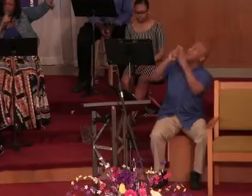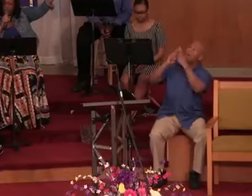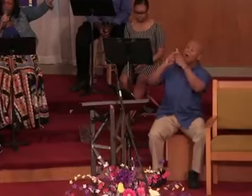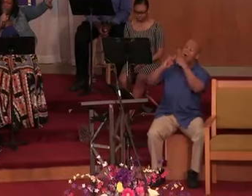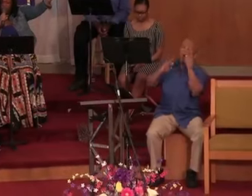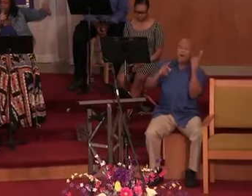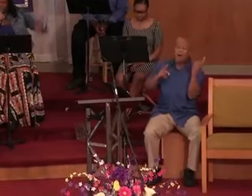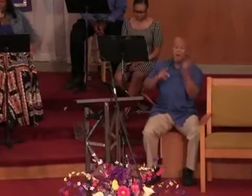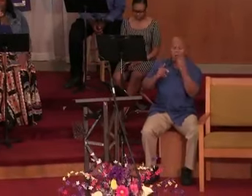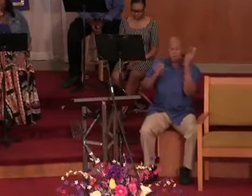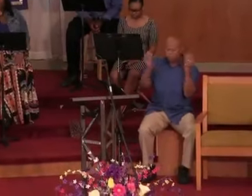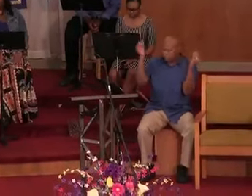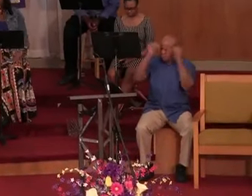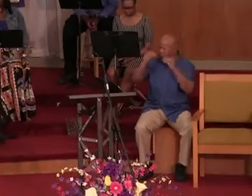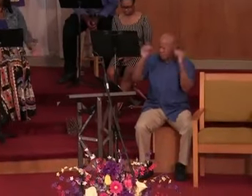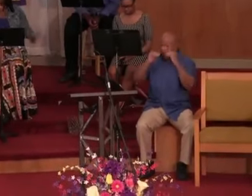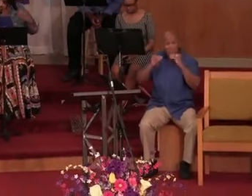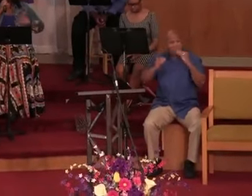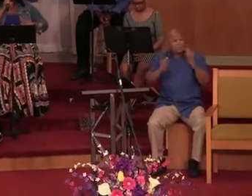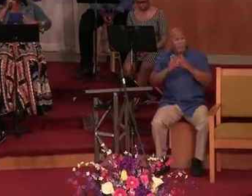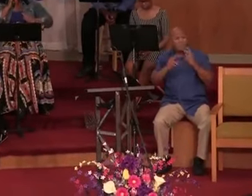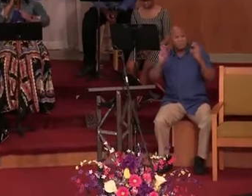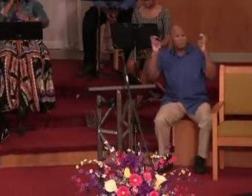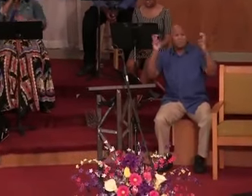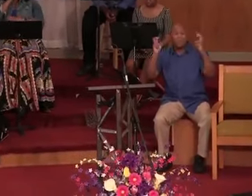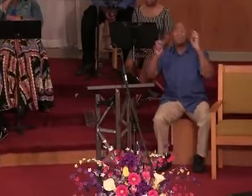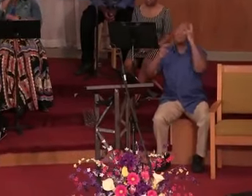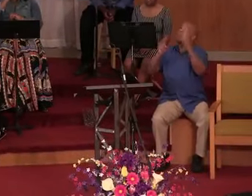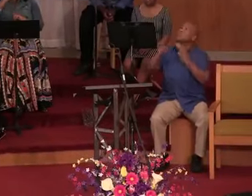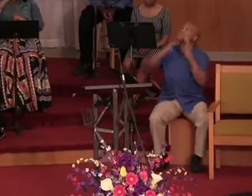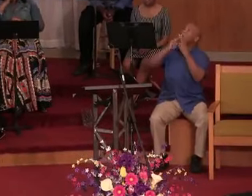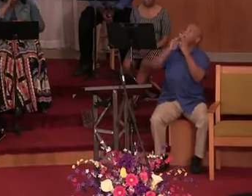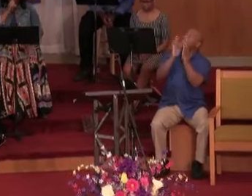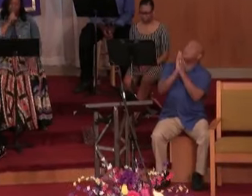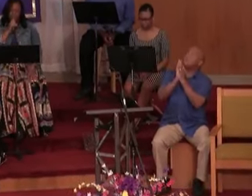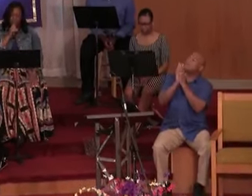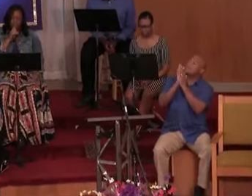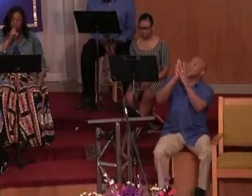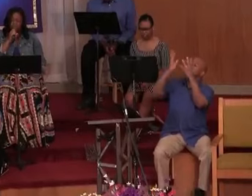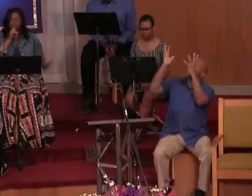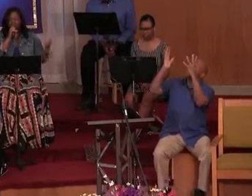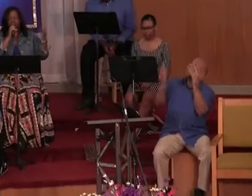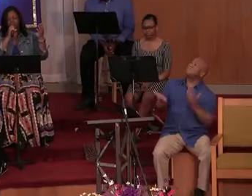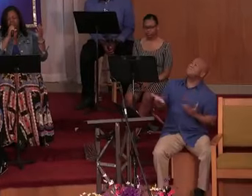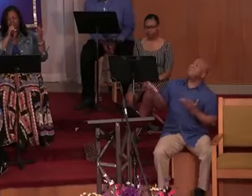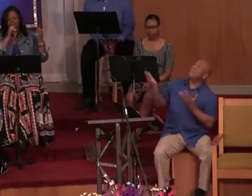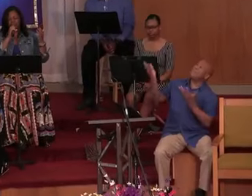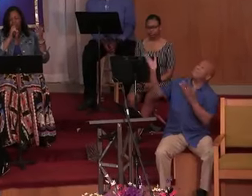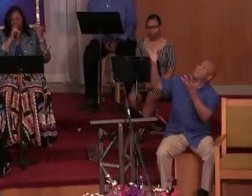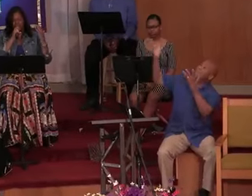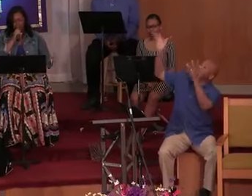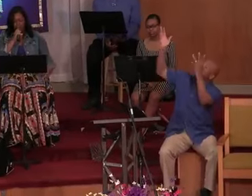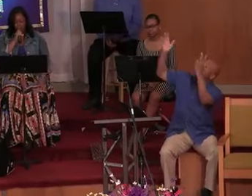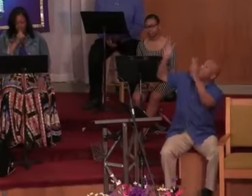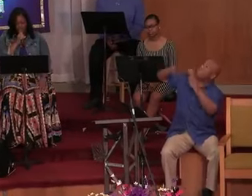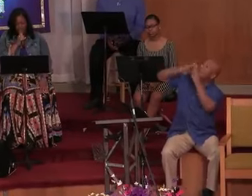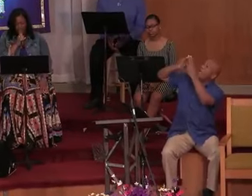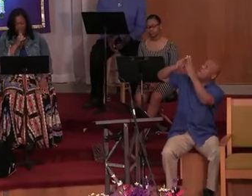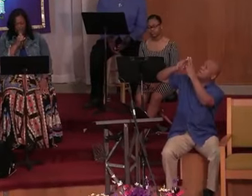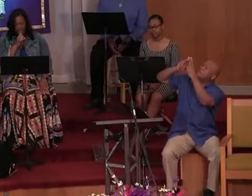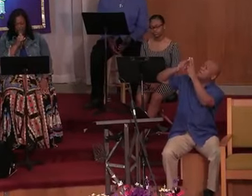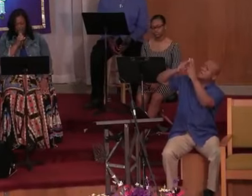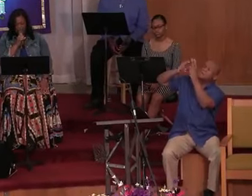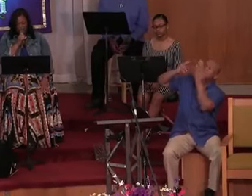more. The song says, we love to praise your name. I love to lift you up. We bless your name, sweet